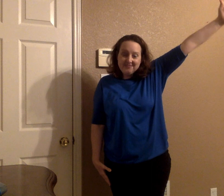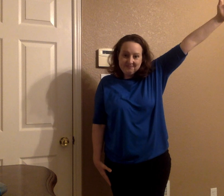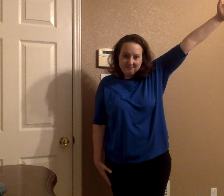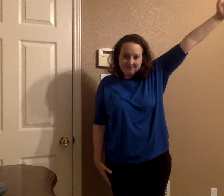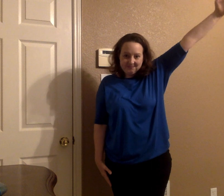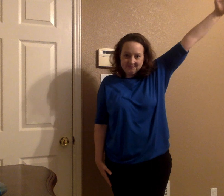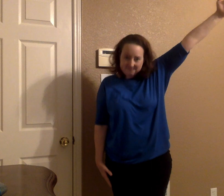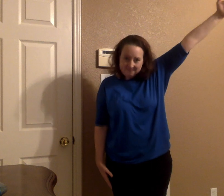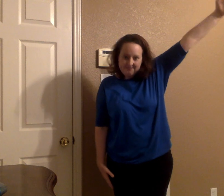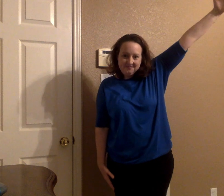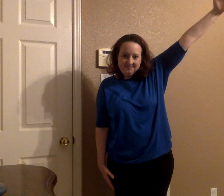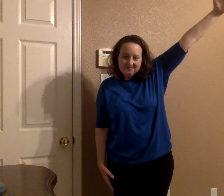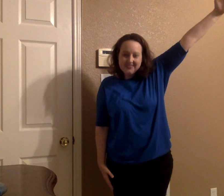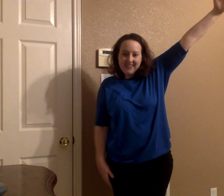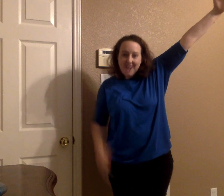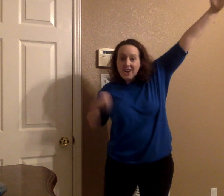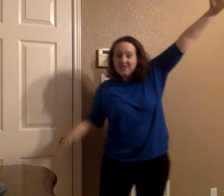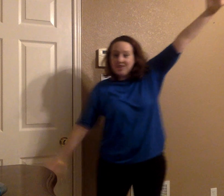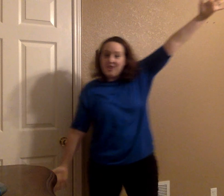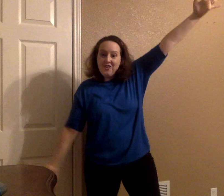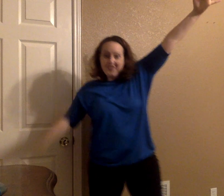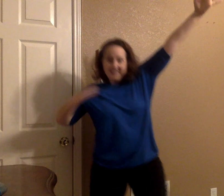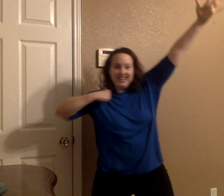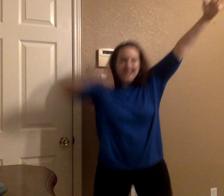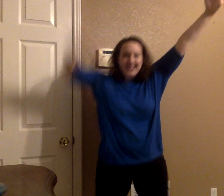Gloria, Gloria,